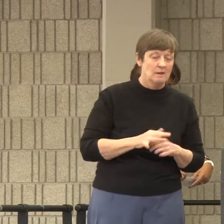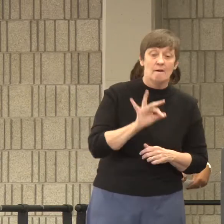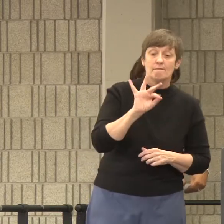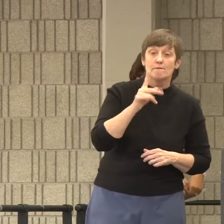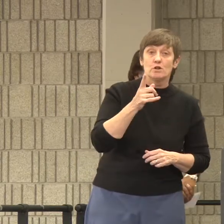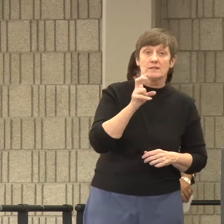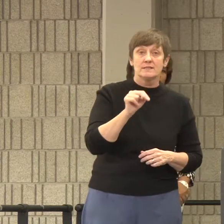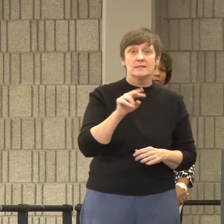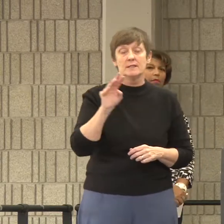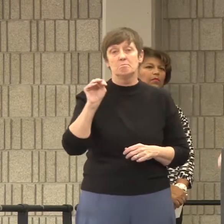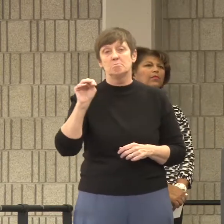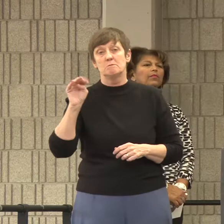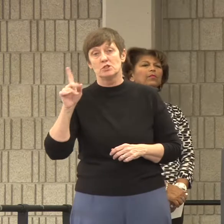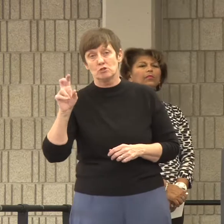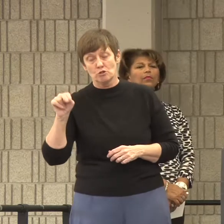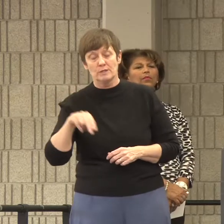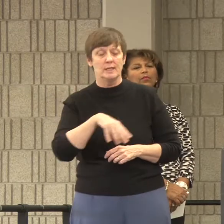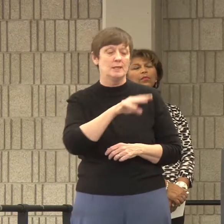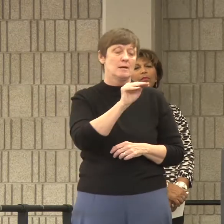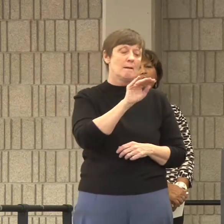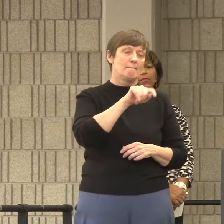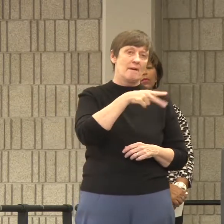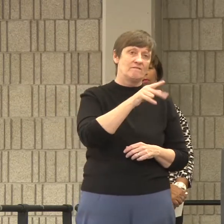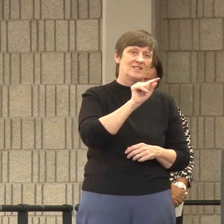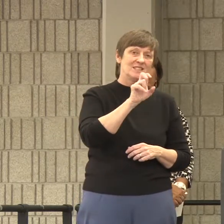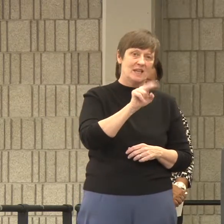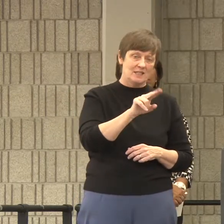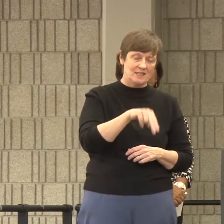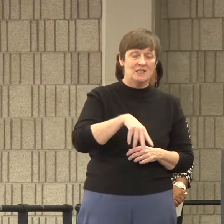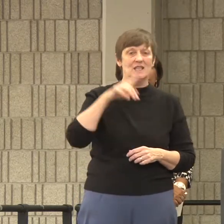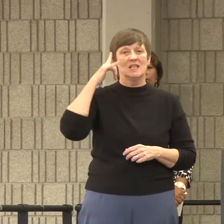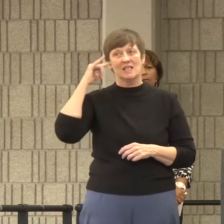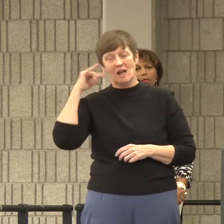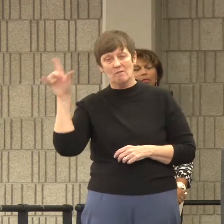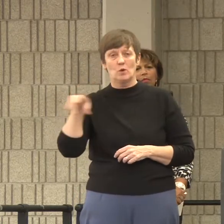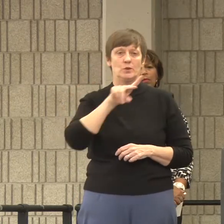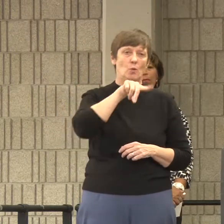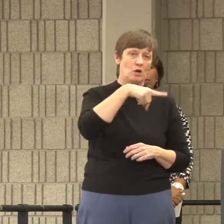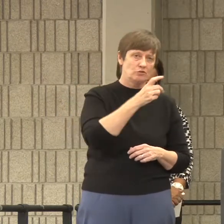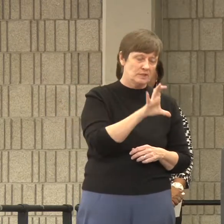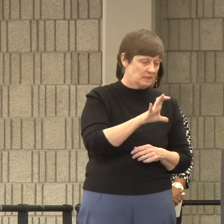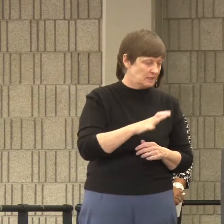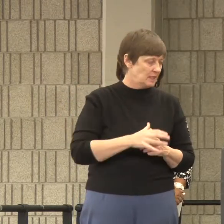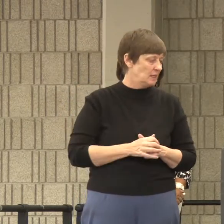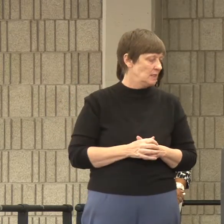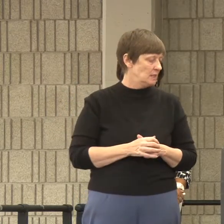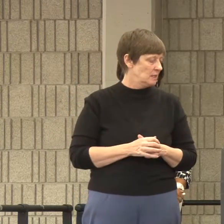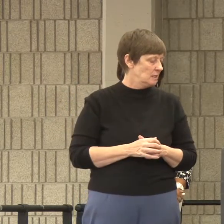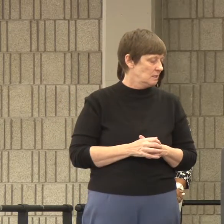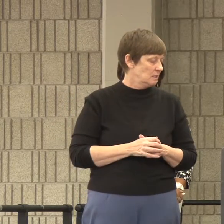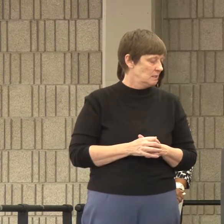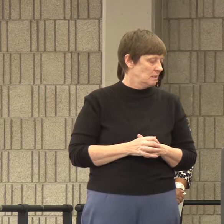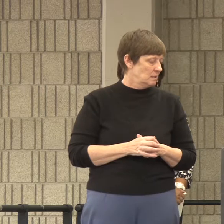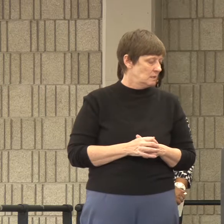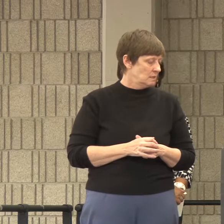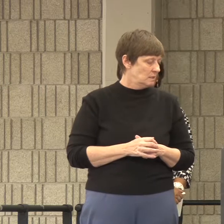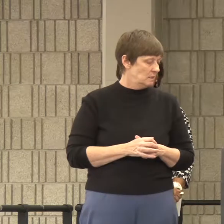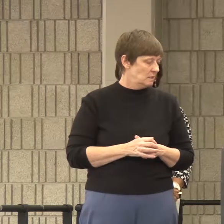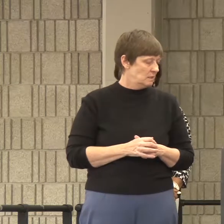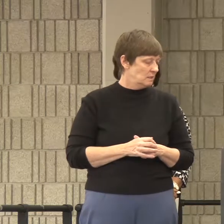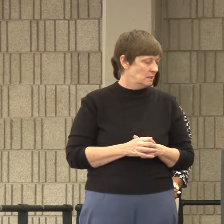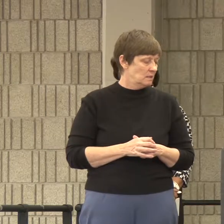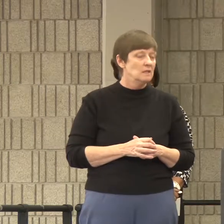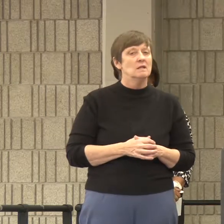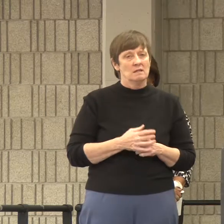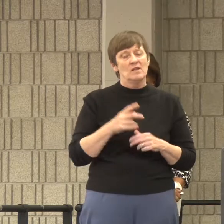Missouri, Memphis, Tennessee. Pasadena, California, Washington, D.C. The diagnosis continues. It would be